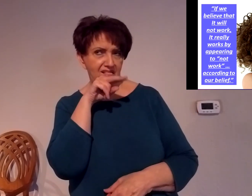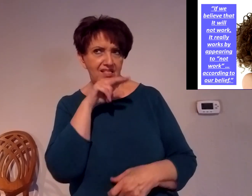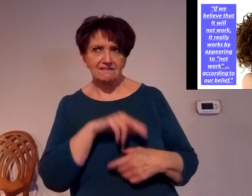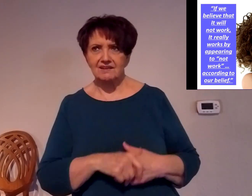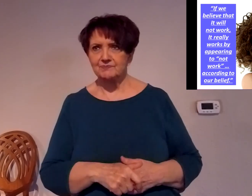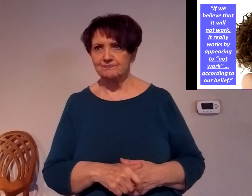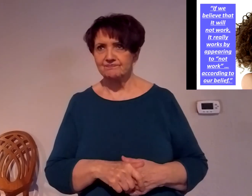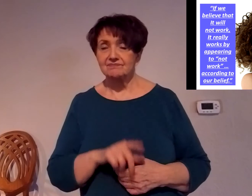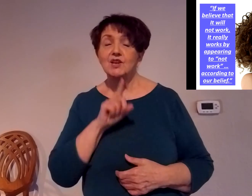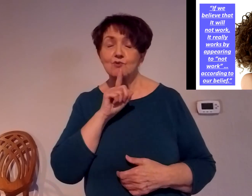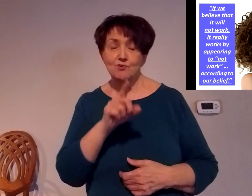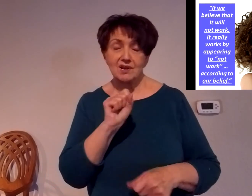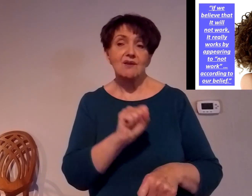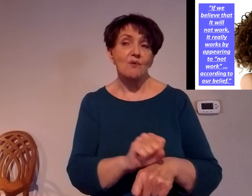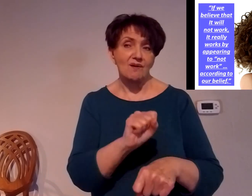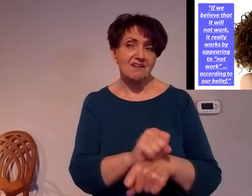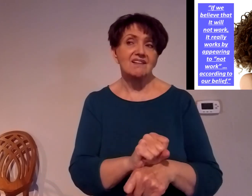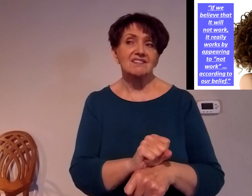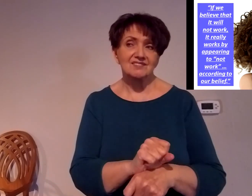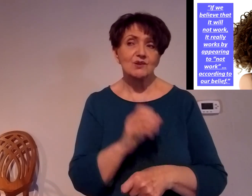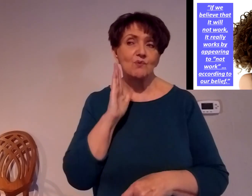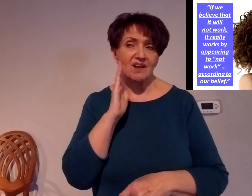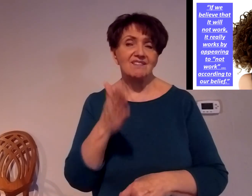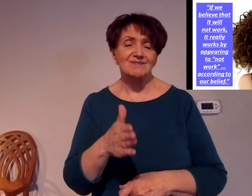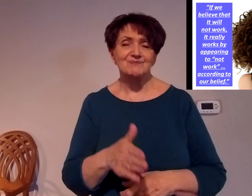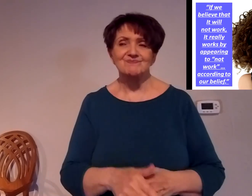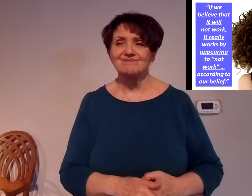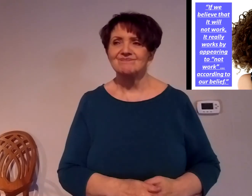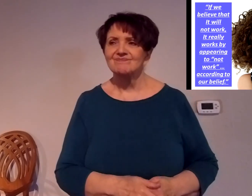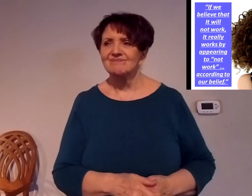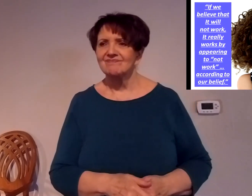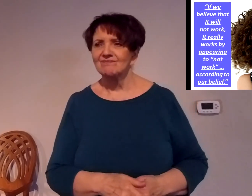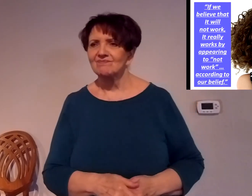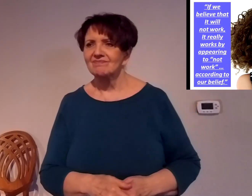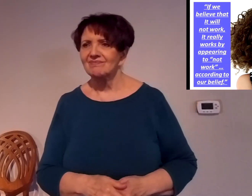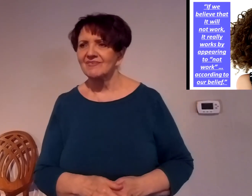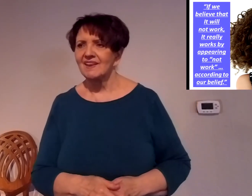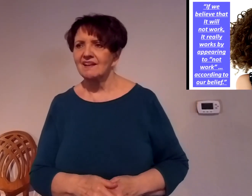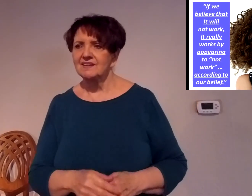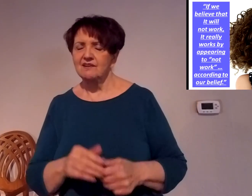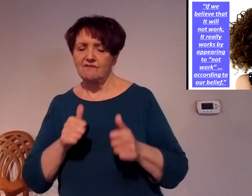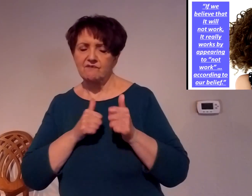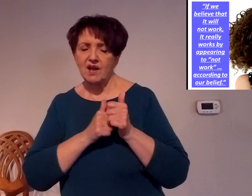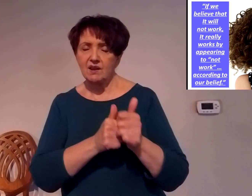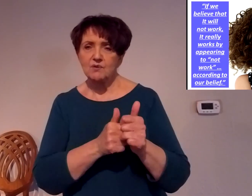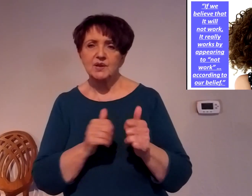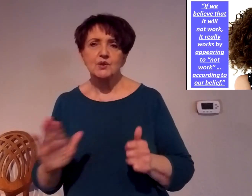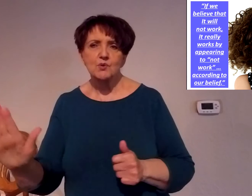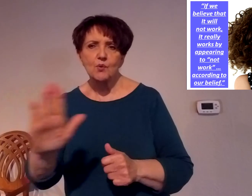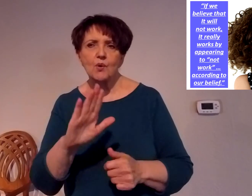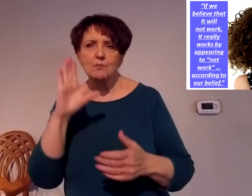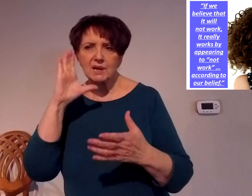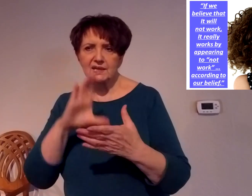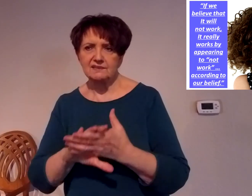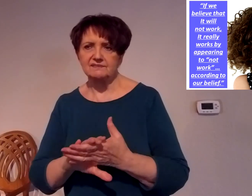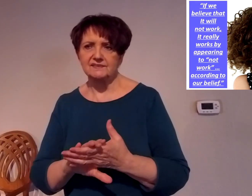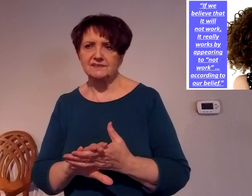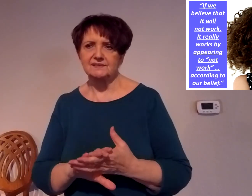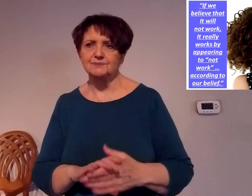it actually works, because it gives you what it is that according to your belief.